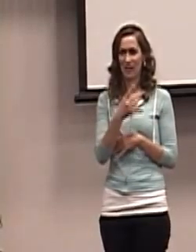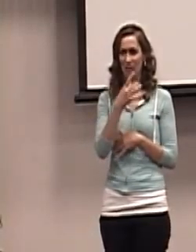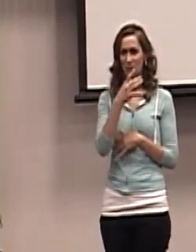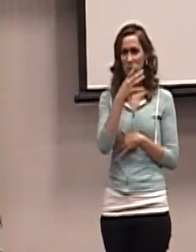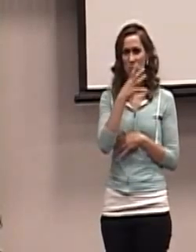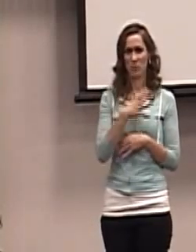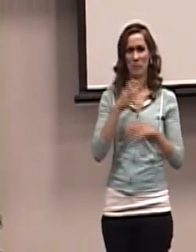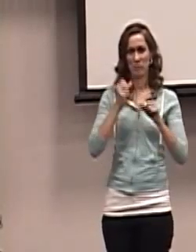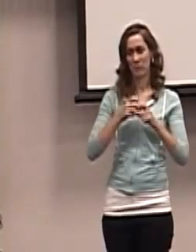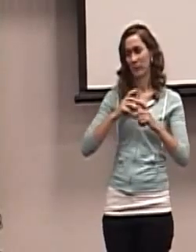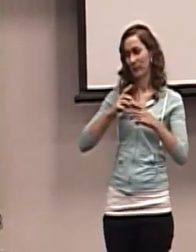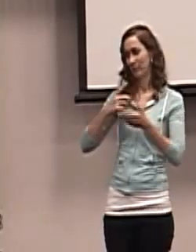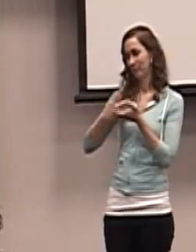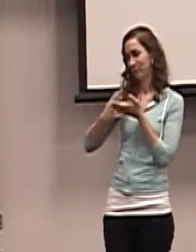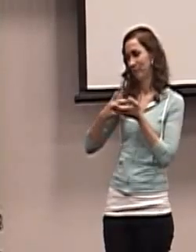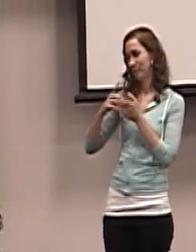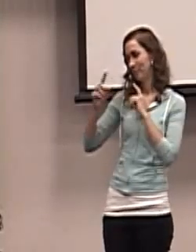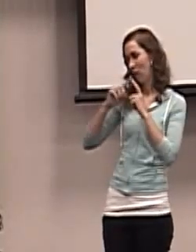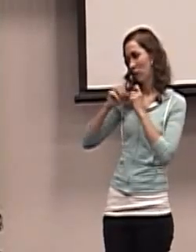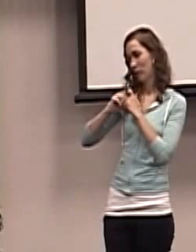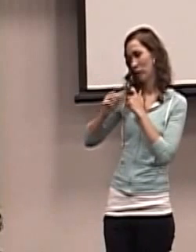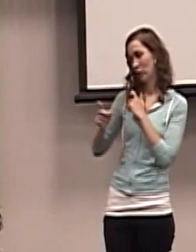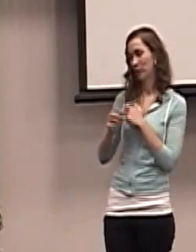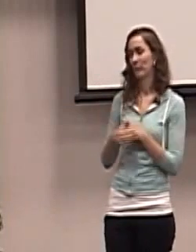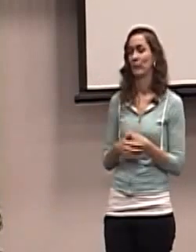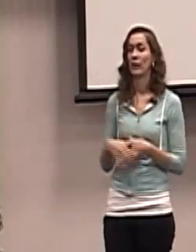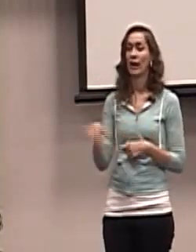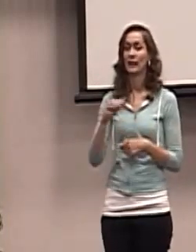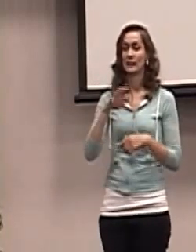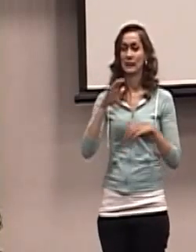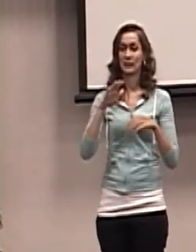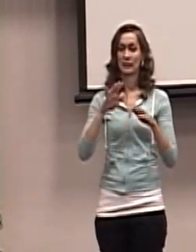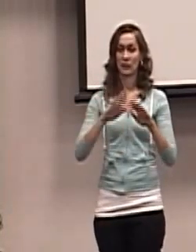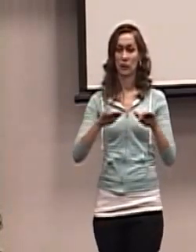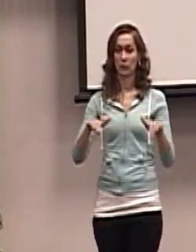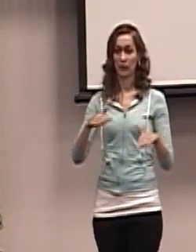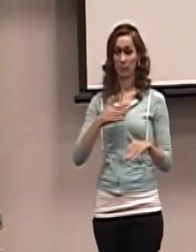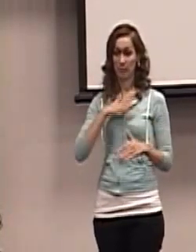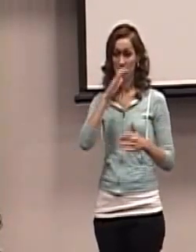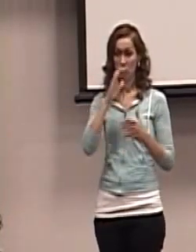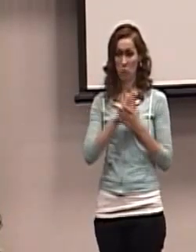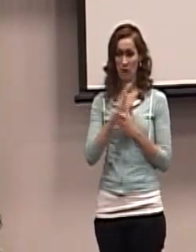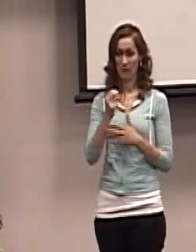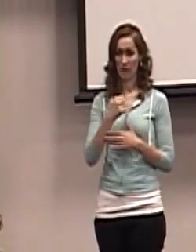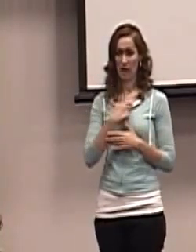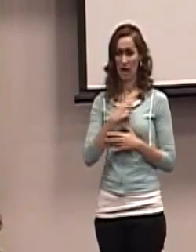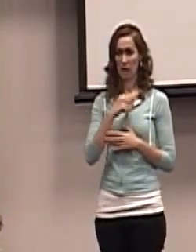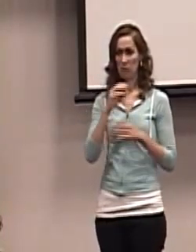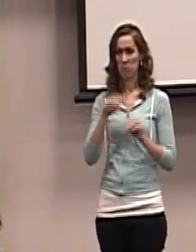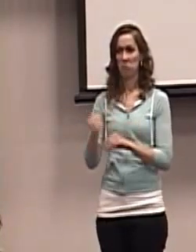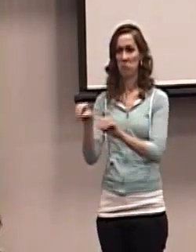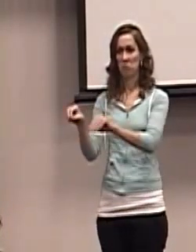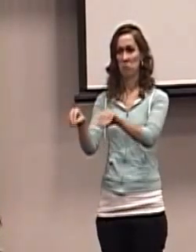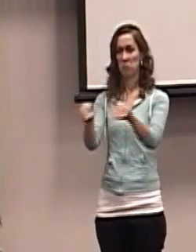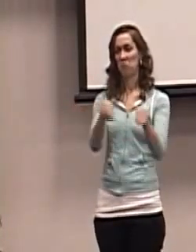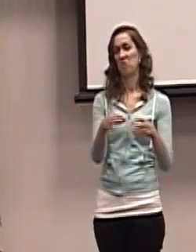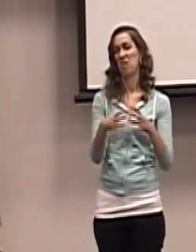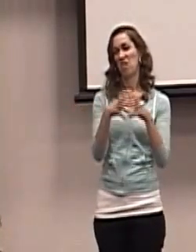her. As children, both of us move rather frequently, so the idea of move is not